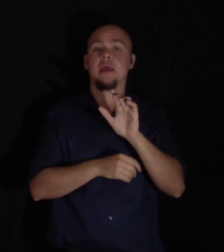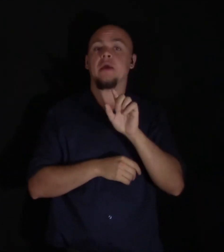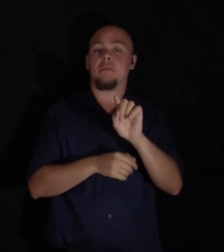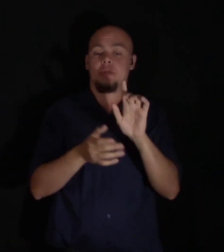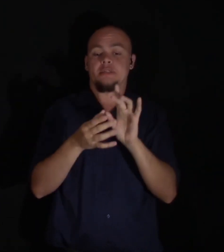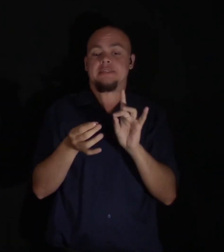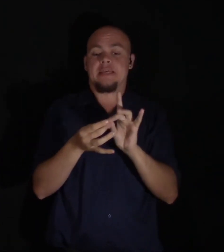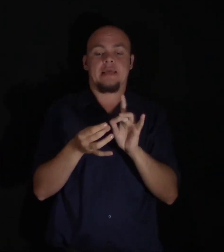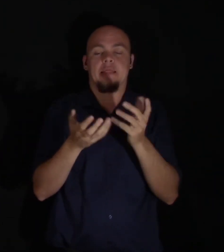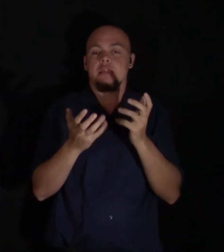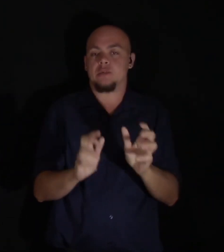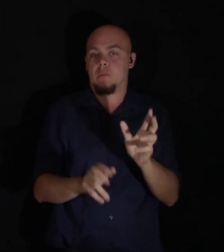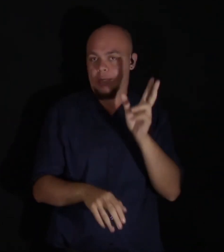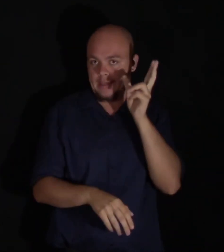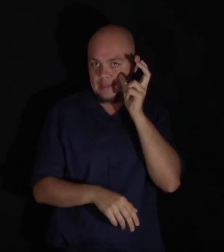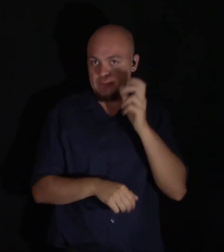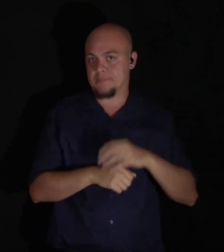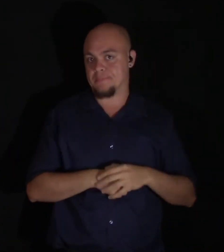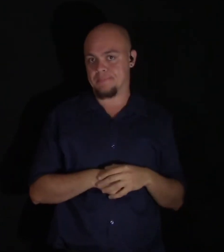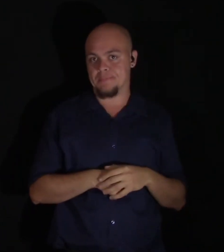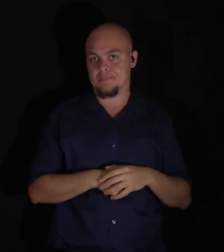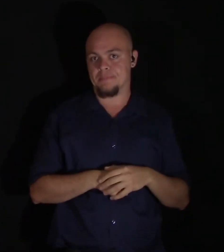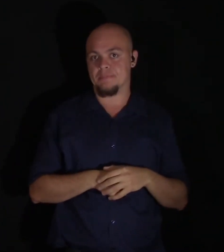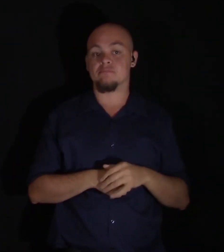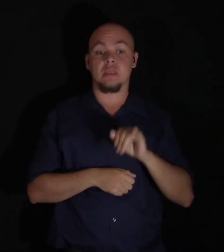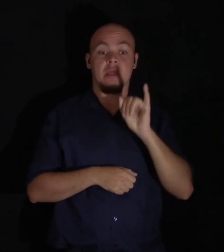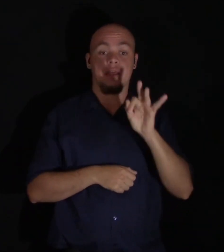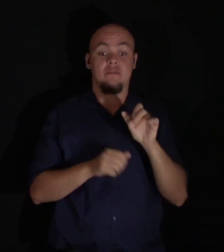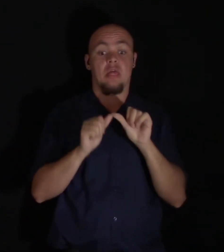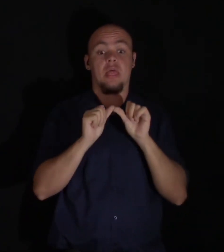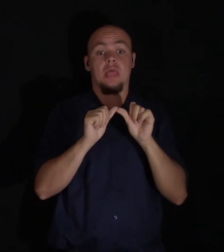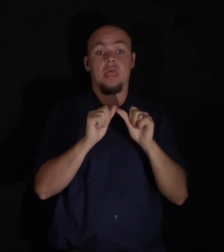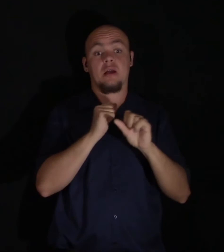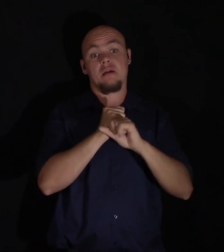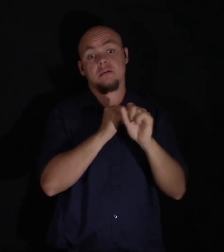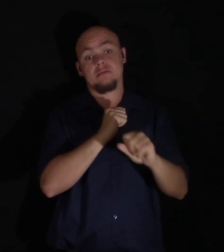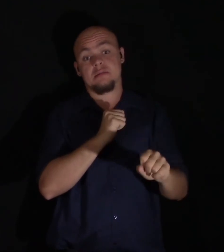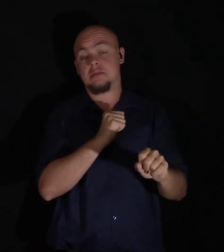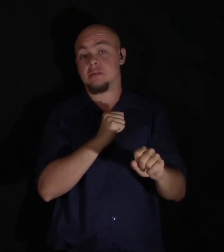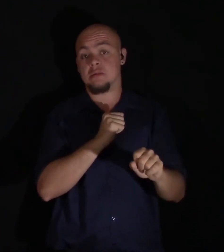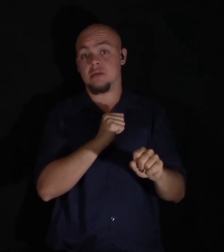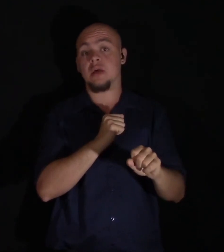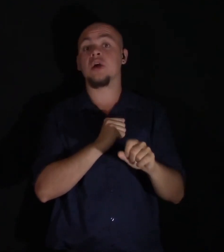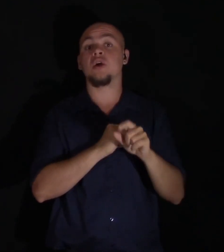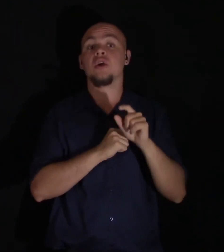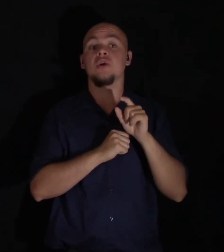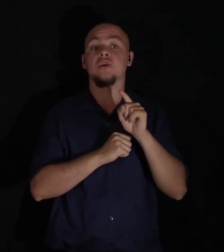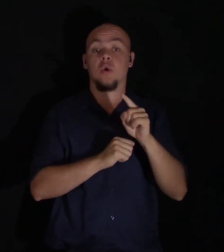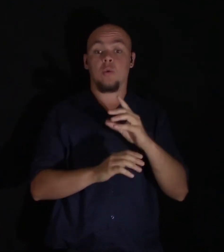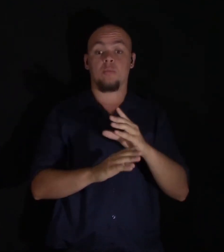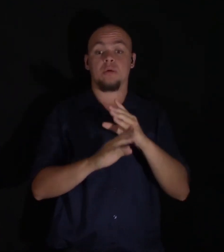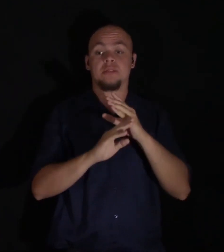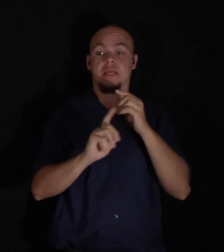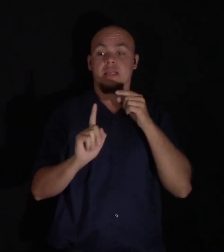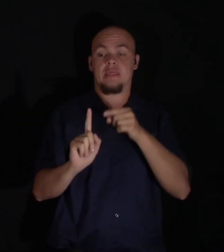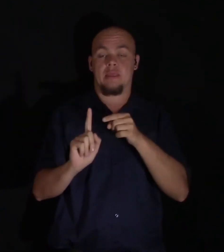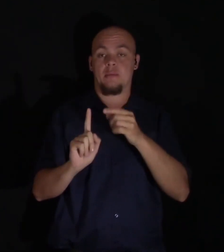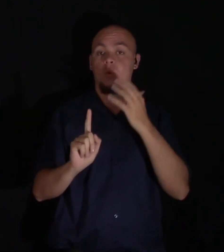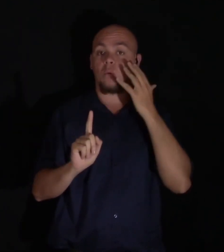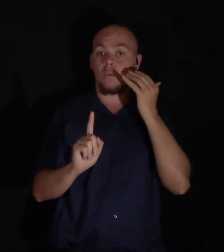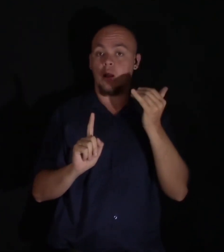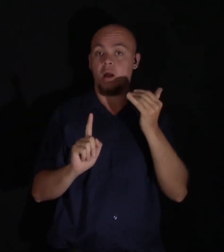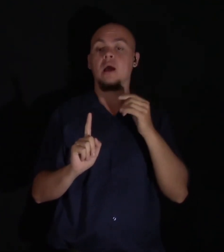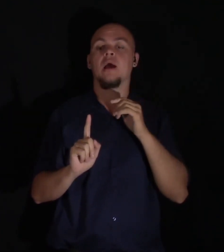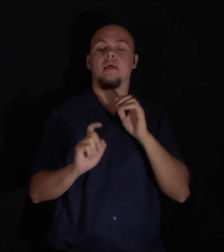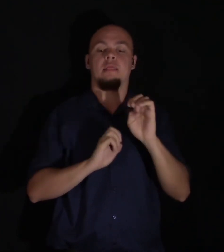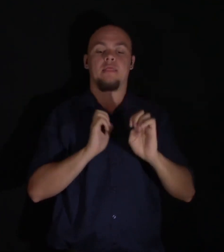saying. And if you go on too long, you're actually protecting them because they will vacate